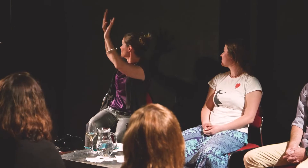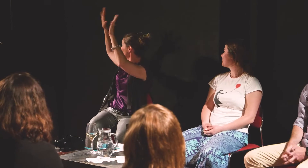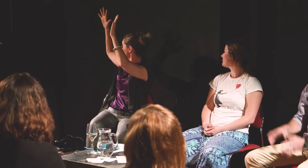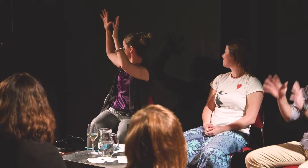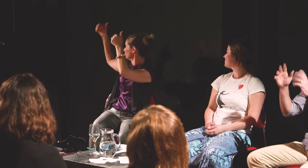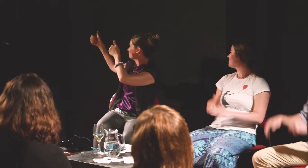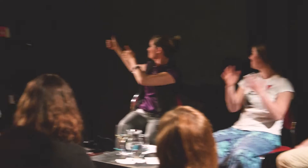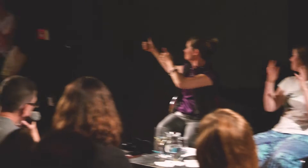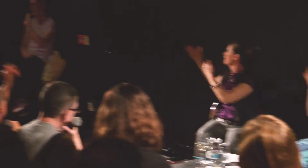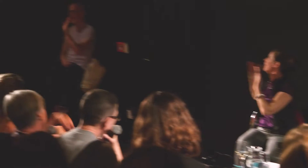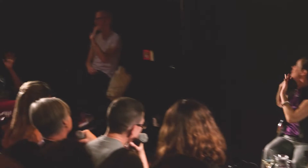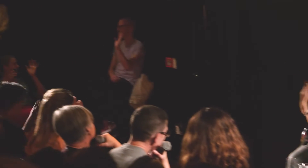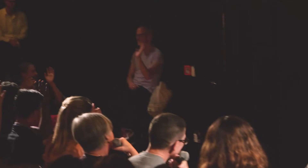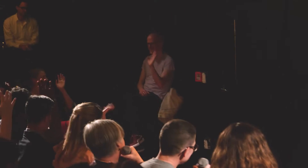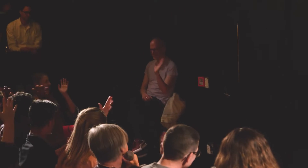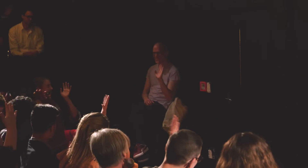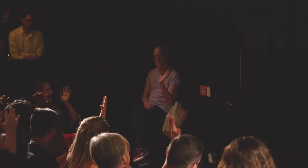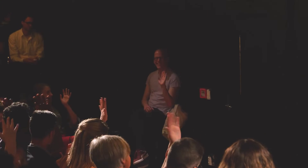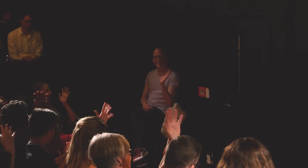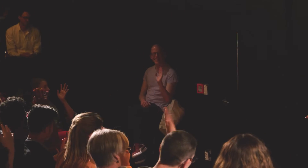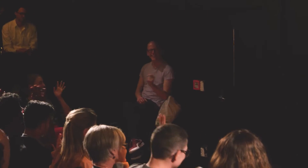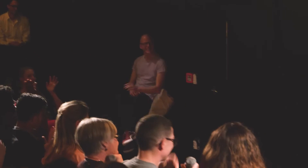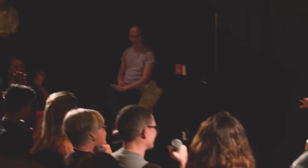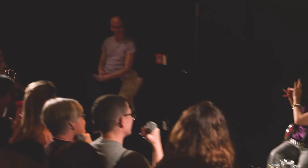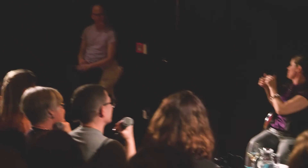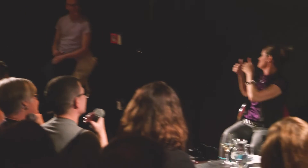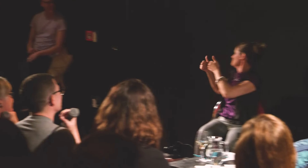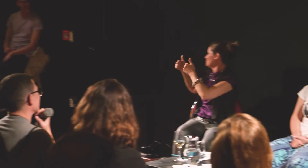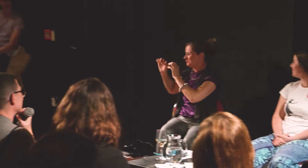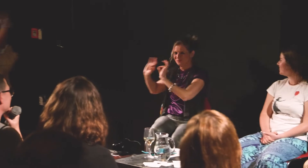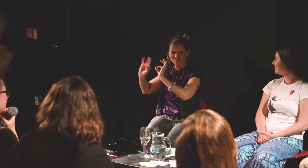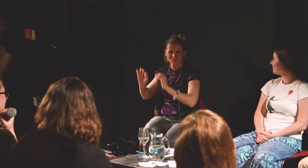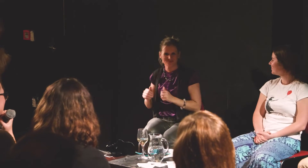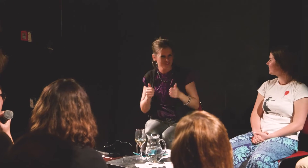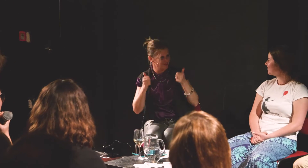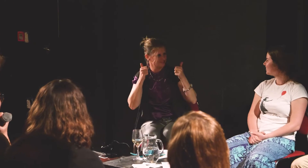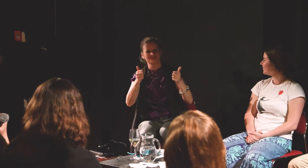up here to my right. So thank you very much, Todd. Thank you so much for giving us this opportunity to work together.